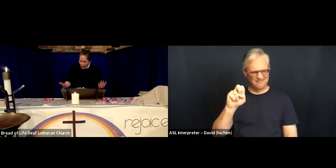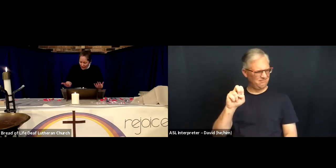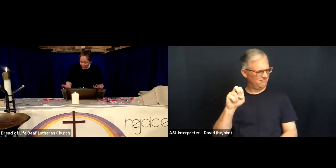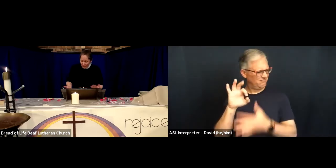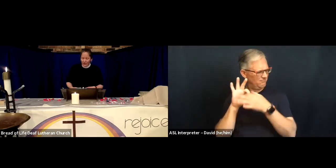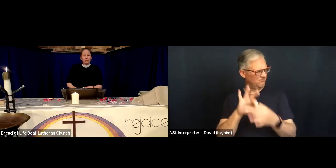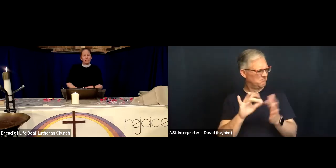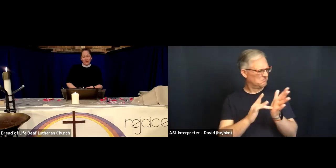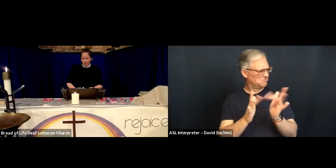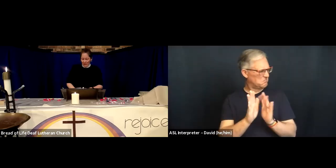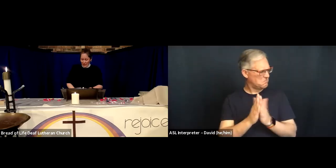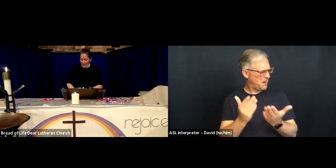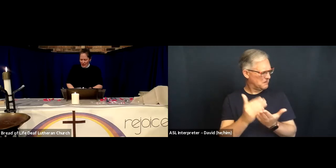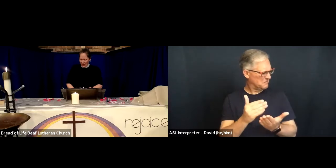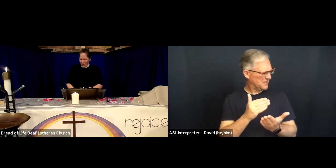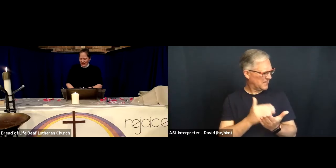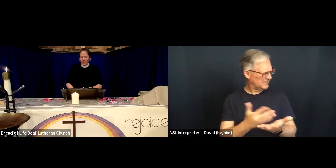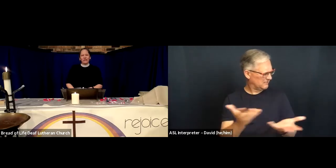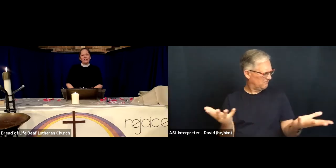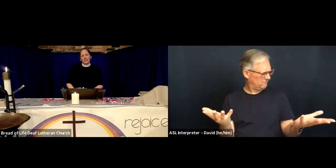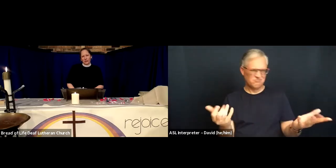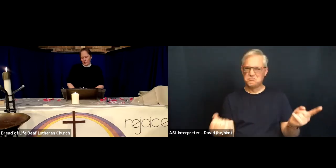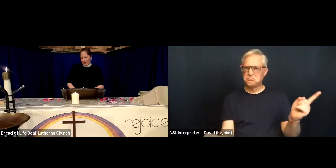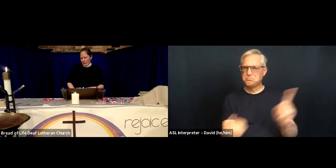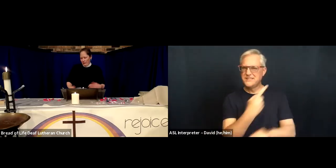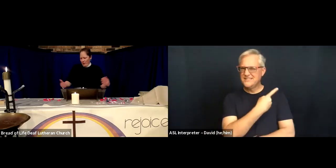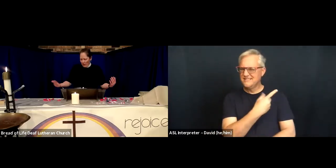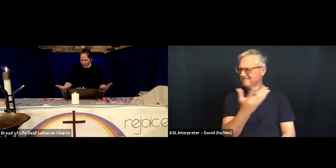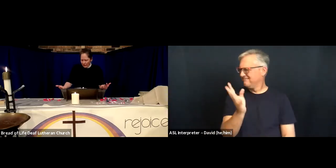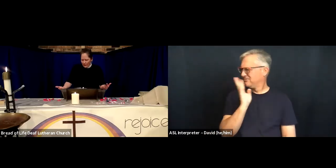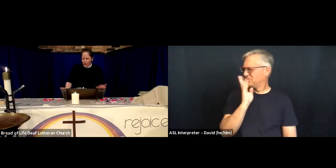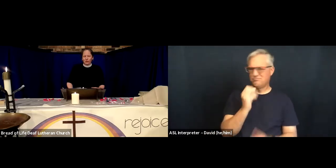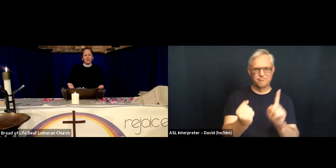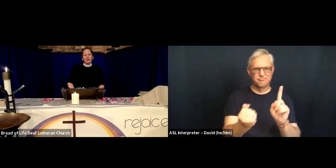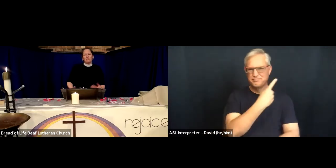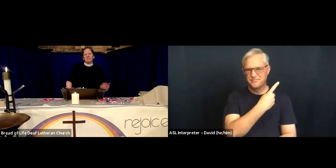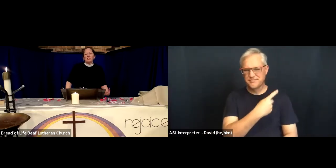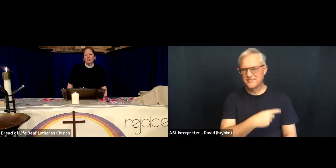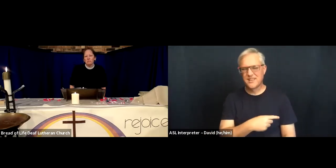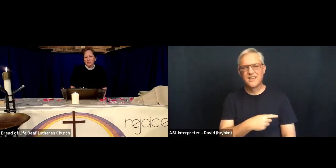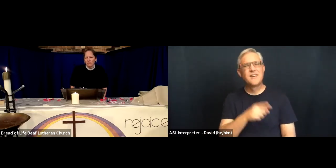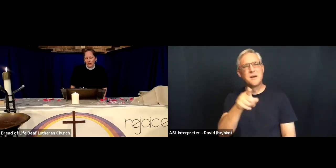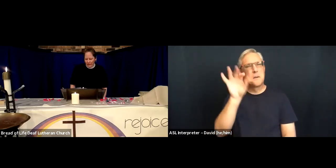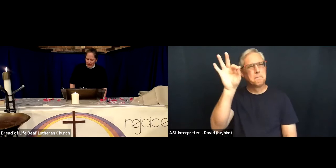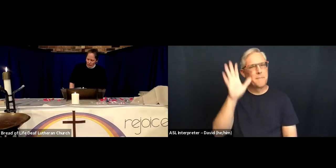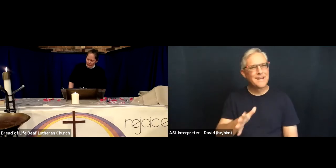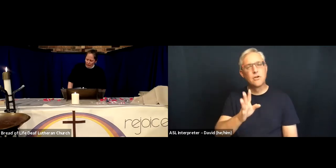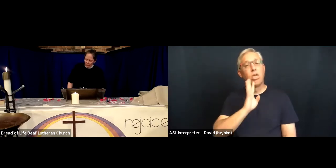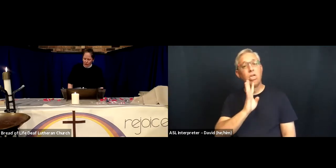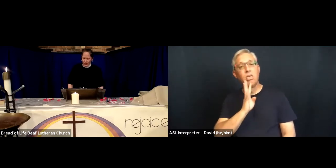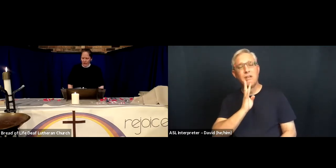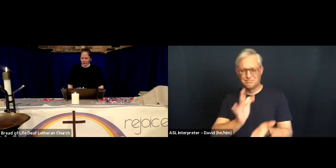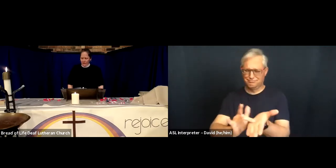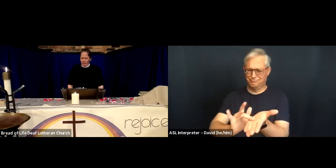And you might even really be thinking that a discussion about medical issues shouldn't be involved in what